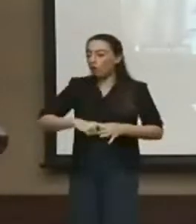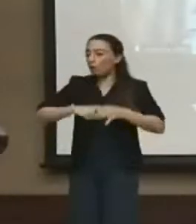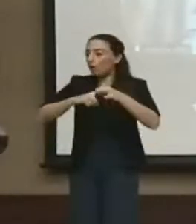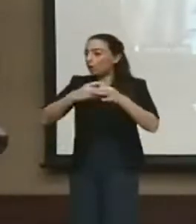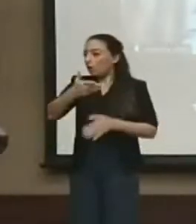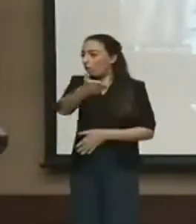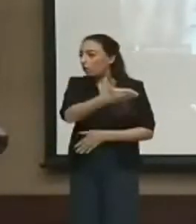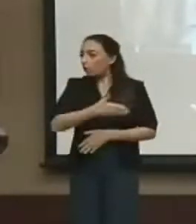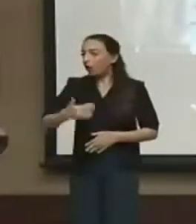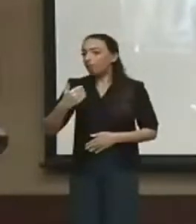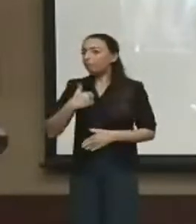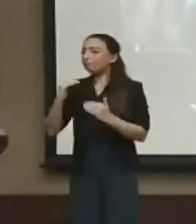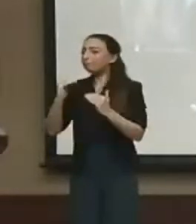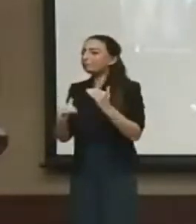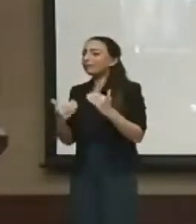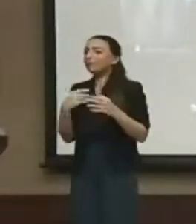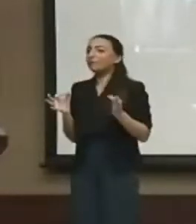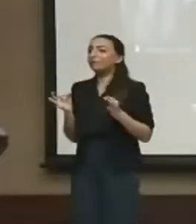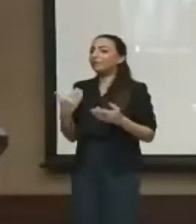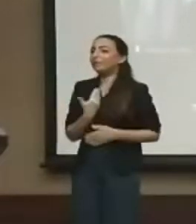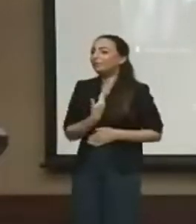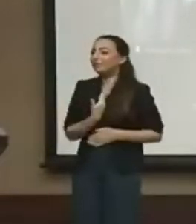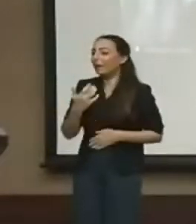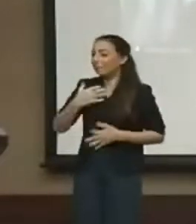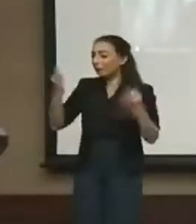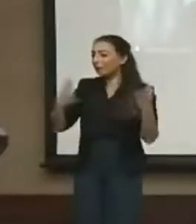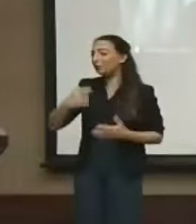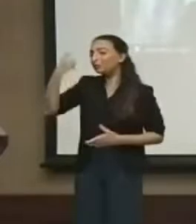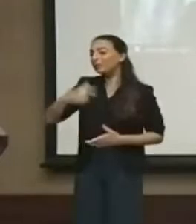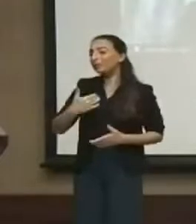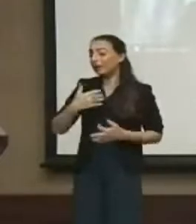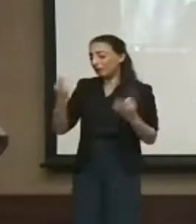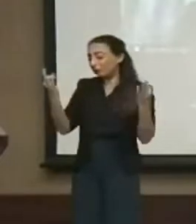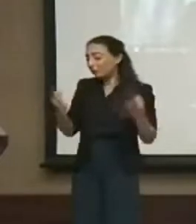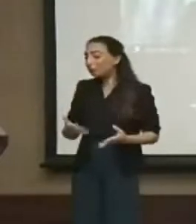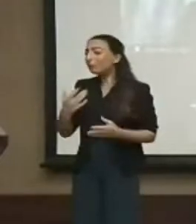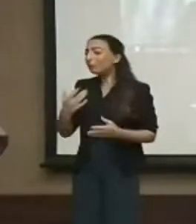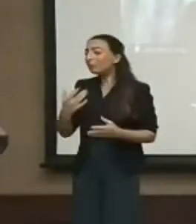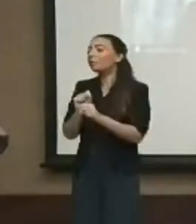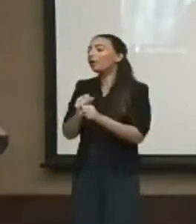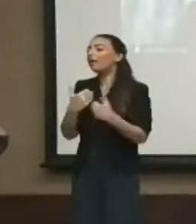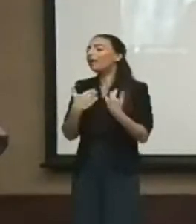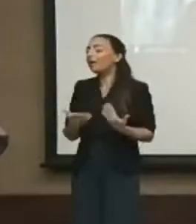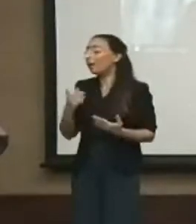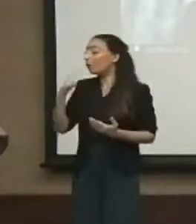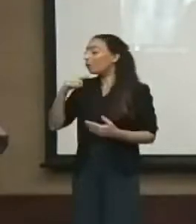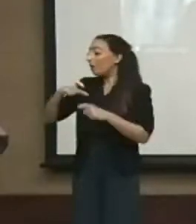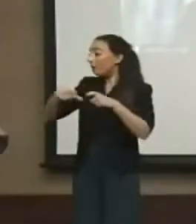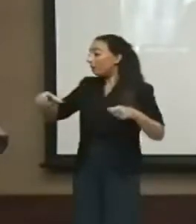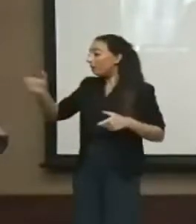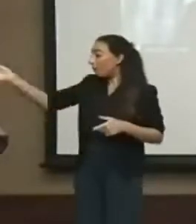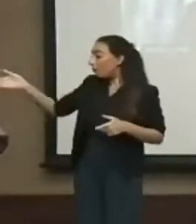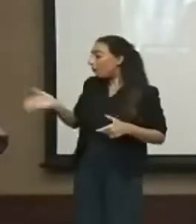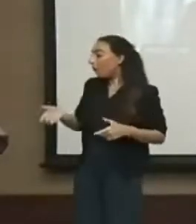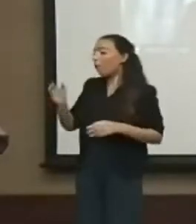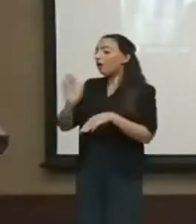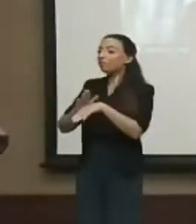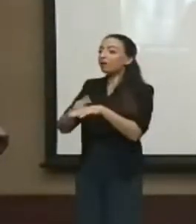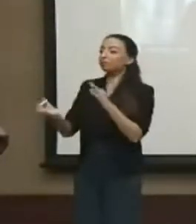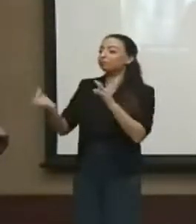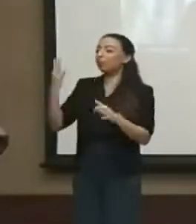qualified panelists, and number two, I'm relatively new. So I'm going to try something, if you would allow me, even though it's a little